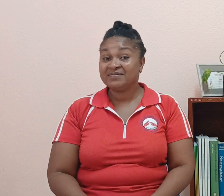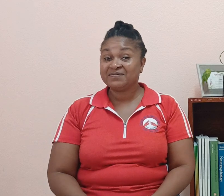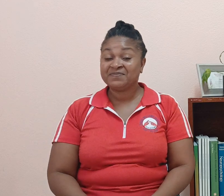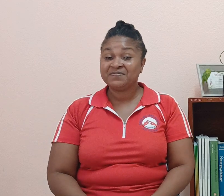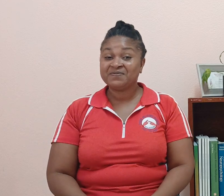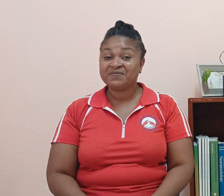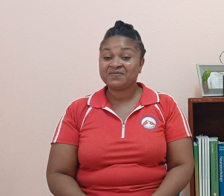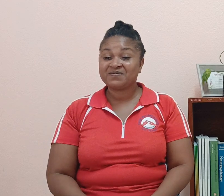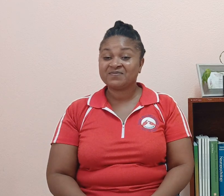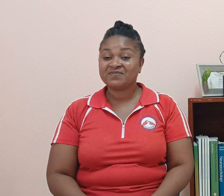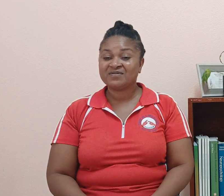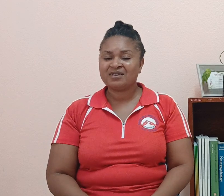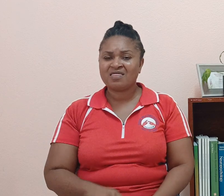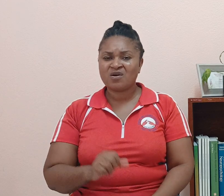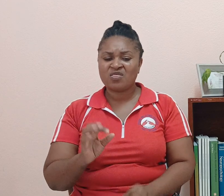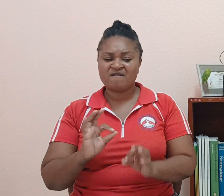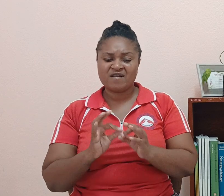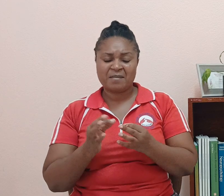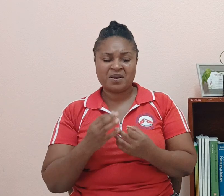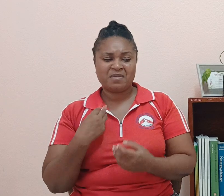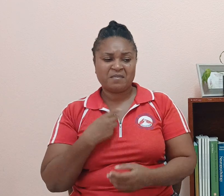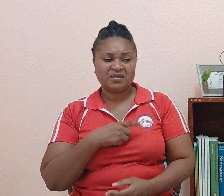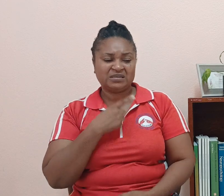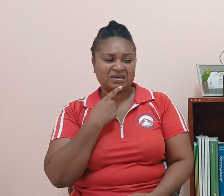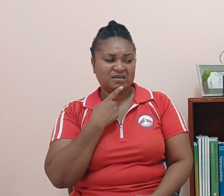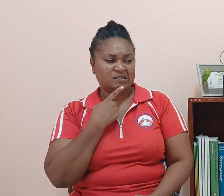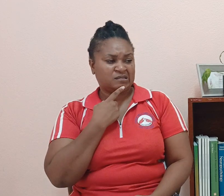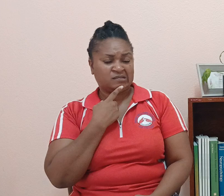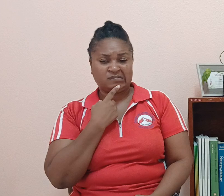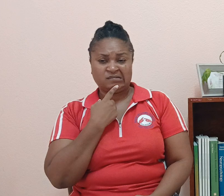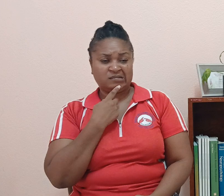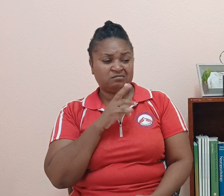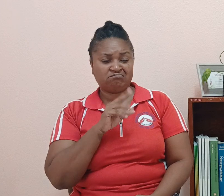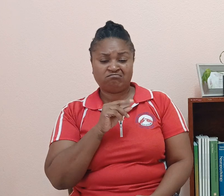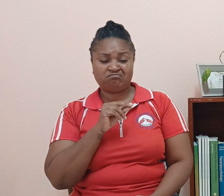The other relative said that he could not do this.